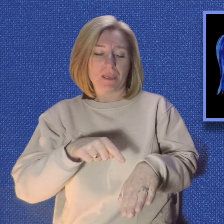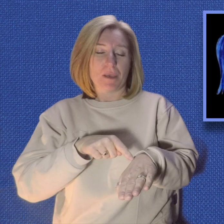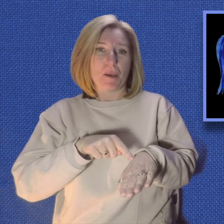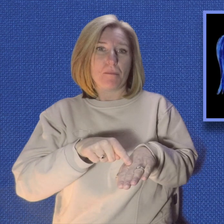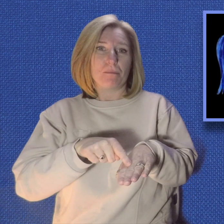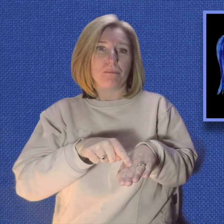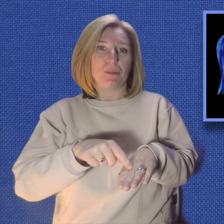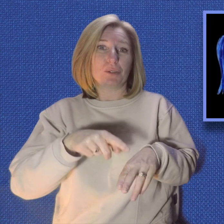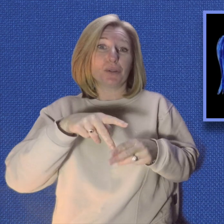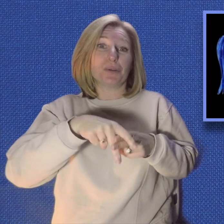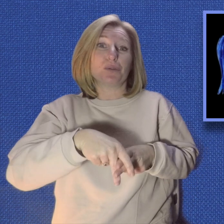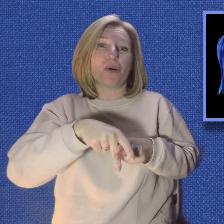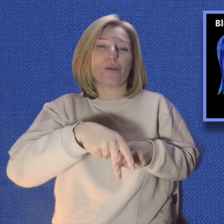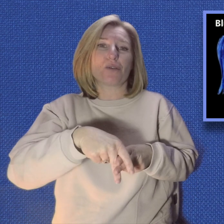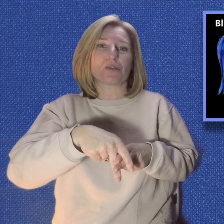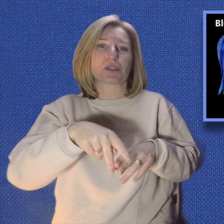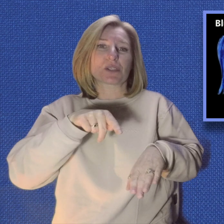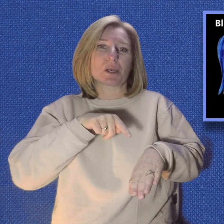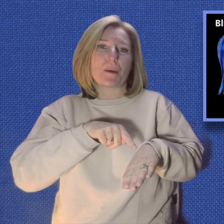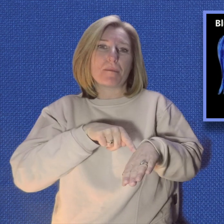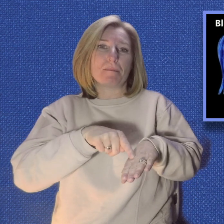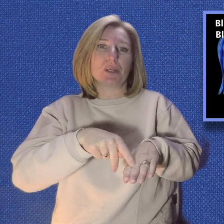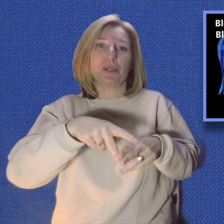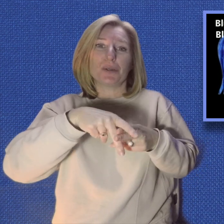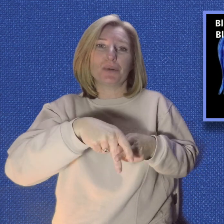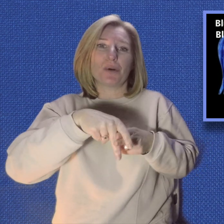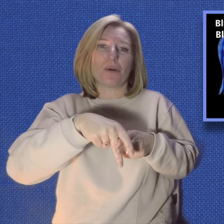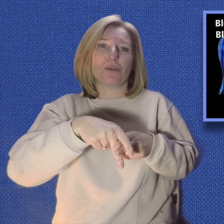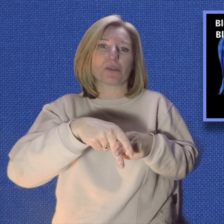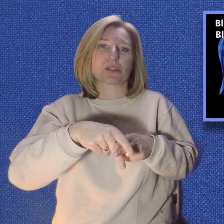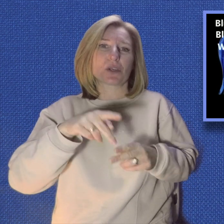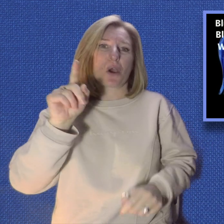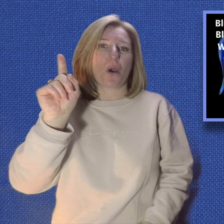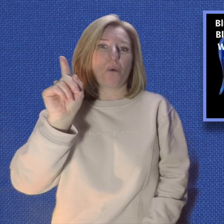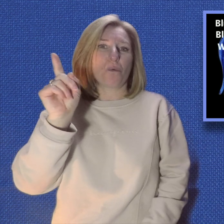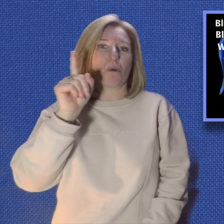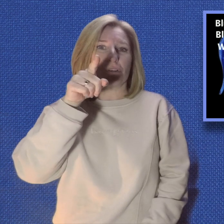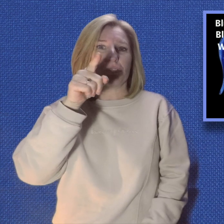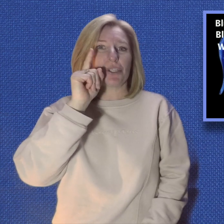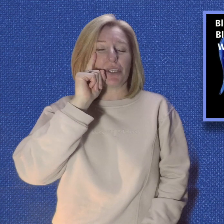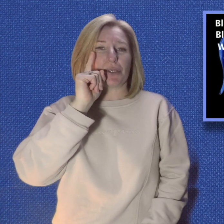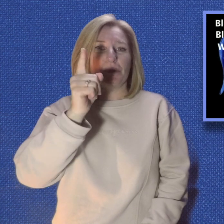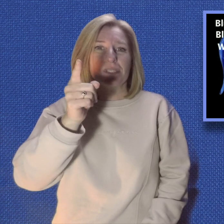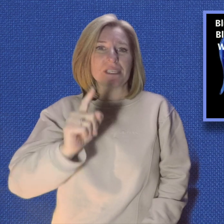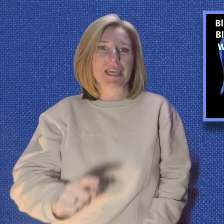Blue horse, blue horse, what do you see?